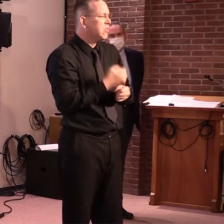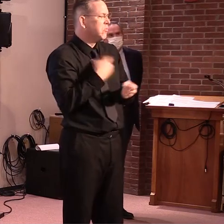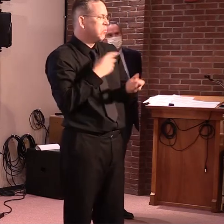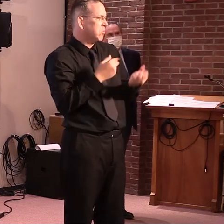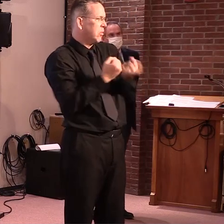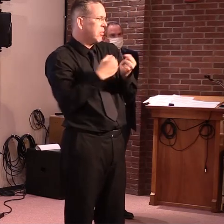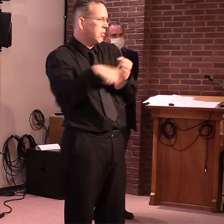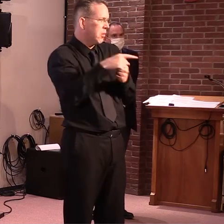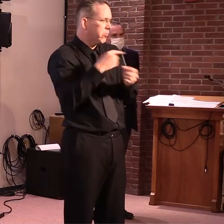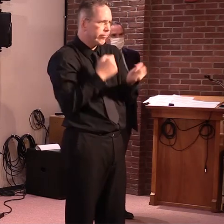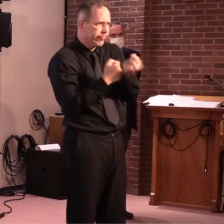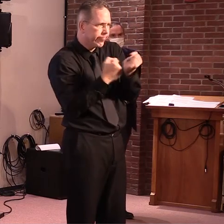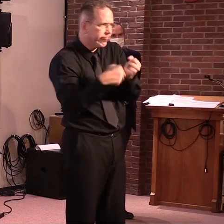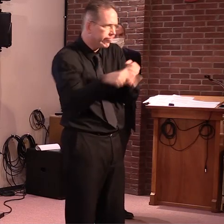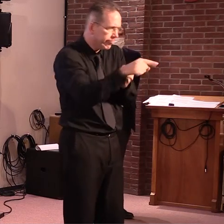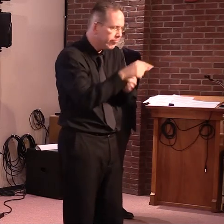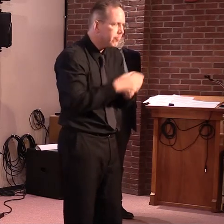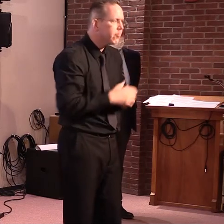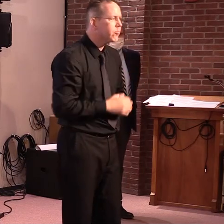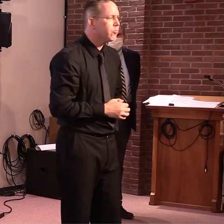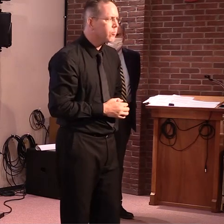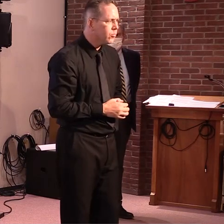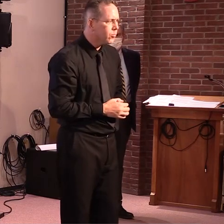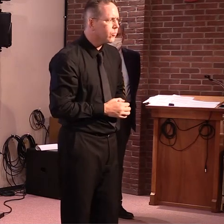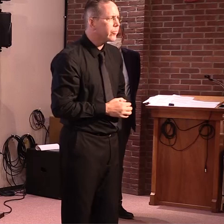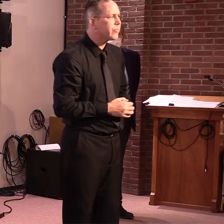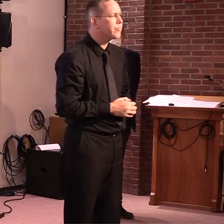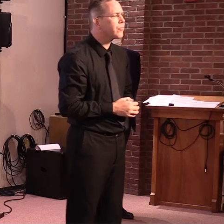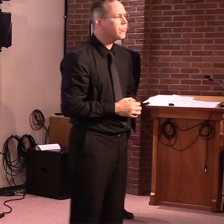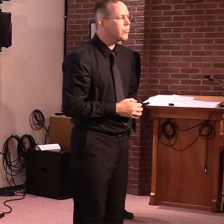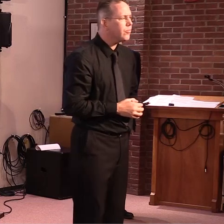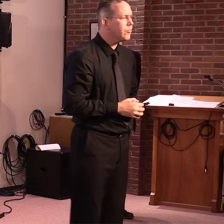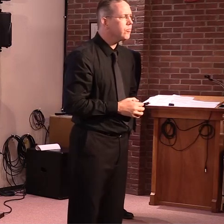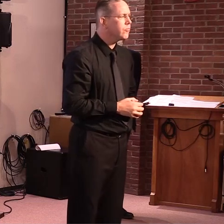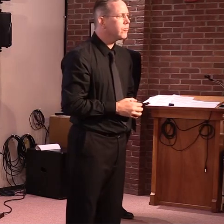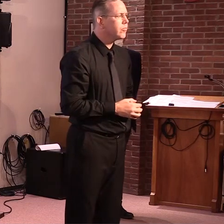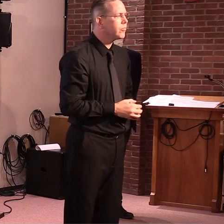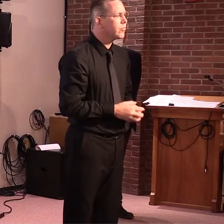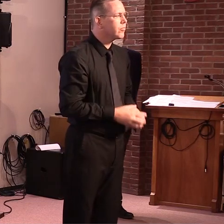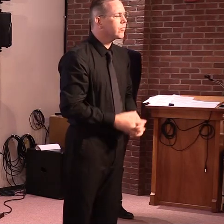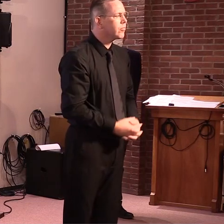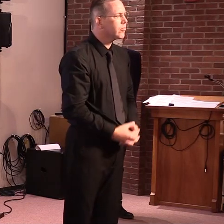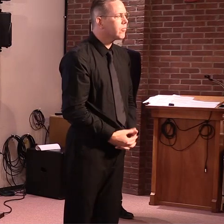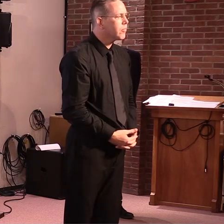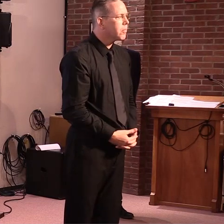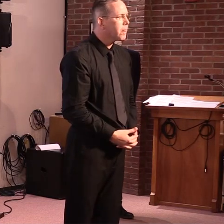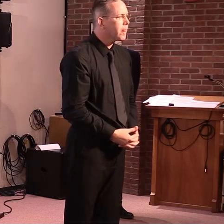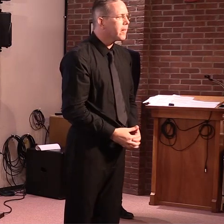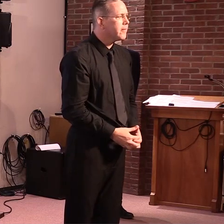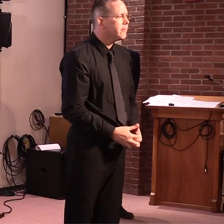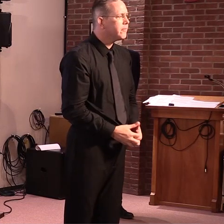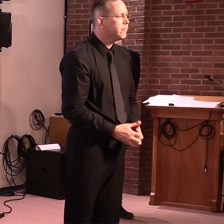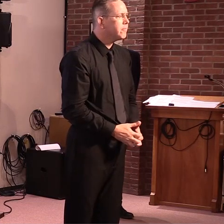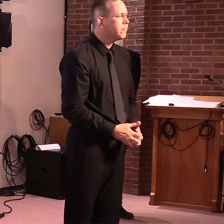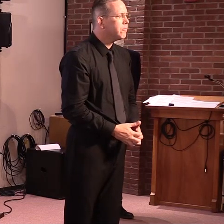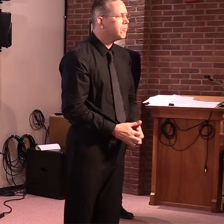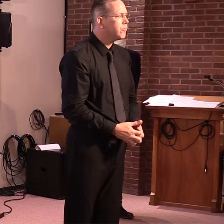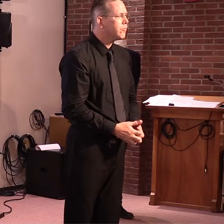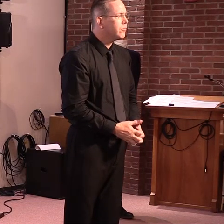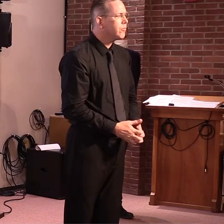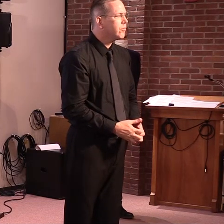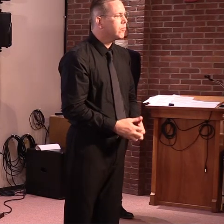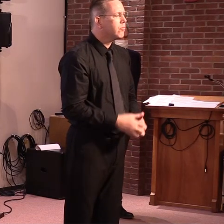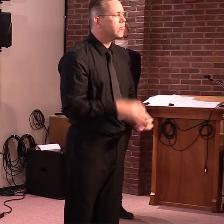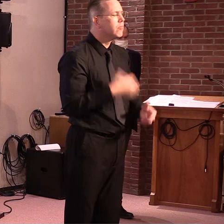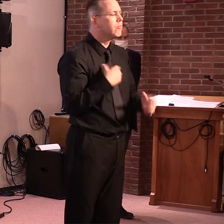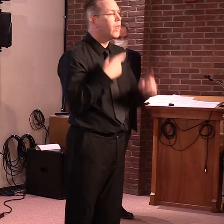our ultimate goal is to transition to a community-based model of housing support. And we'll have more on that for fiscal